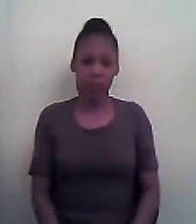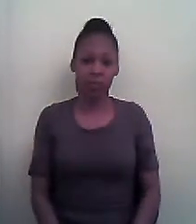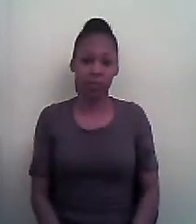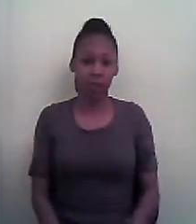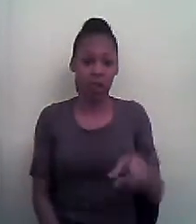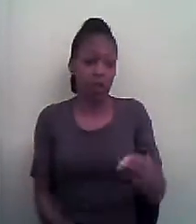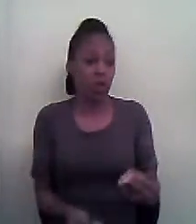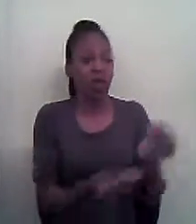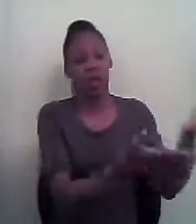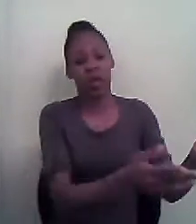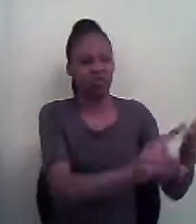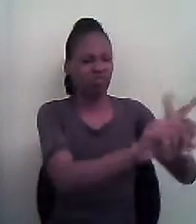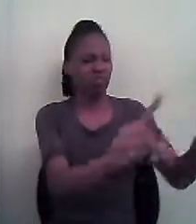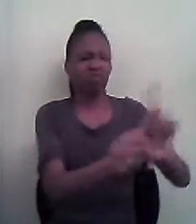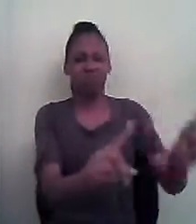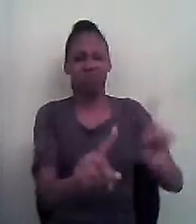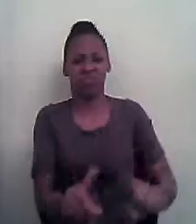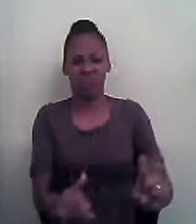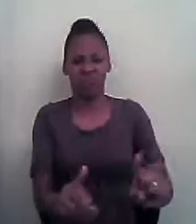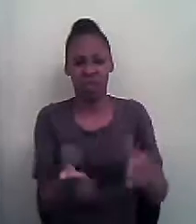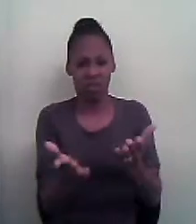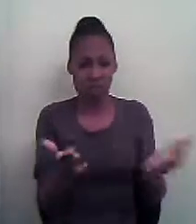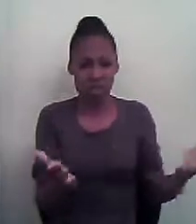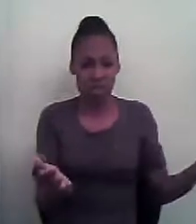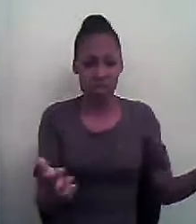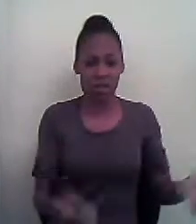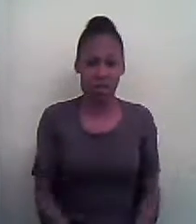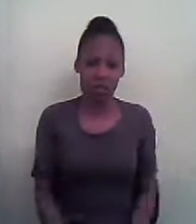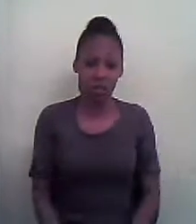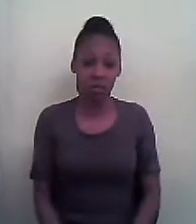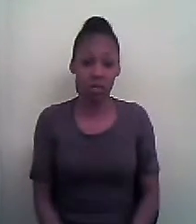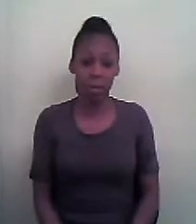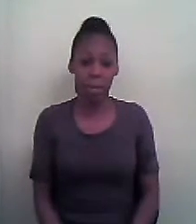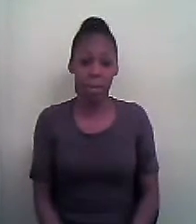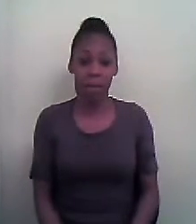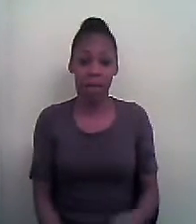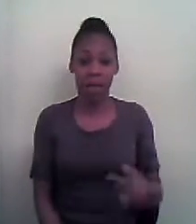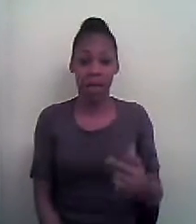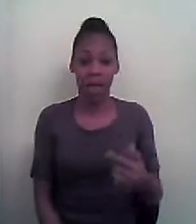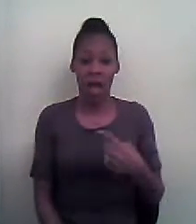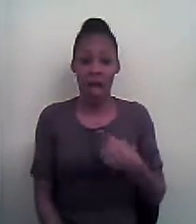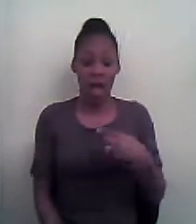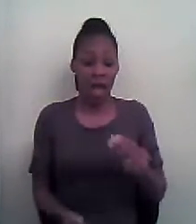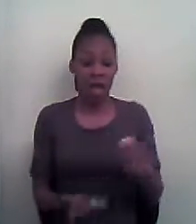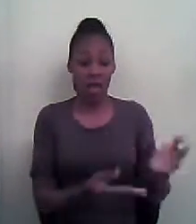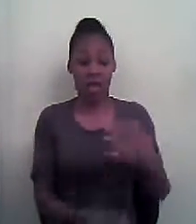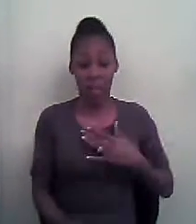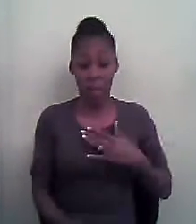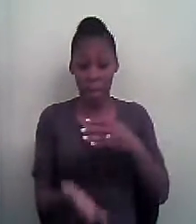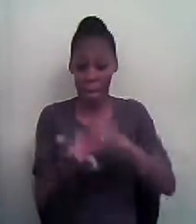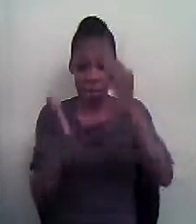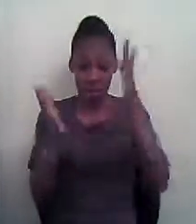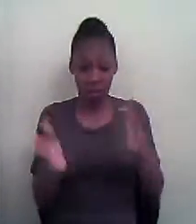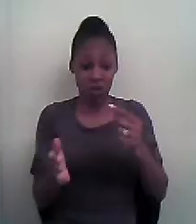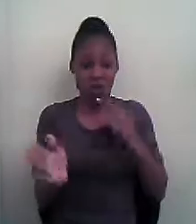or any sort of theme. So I like to think about giving my students assignments that are related to a